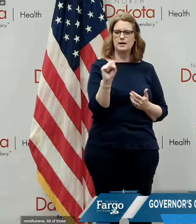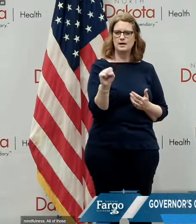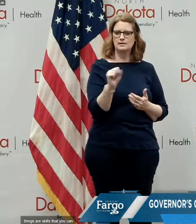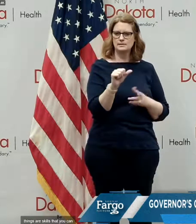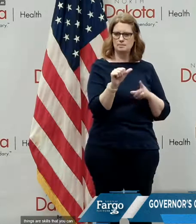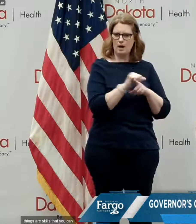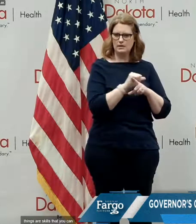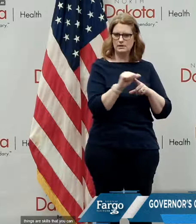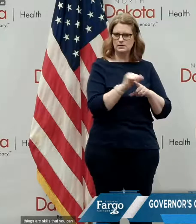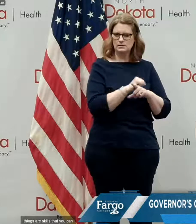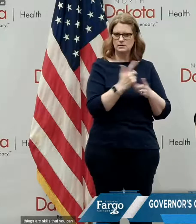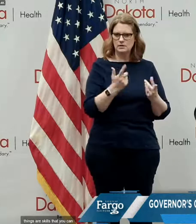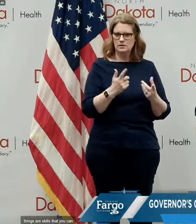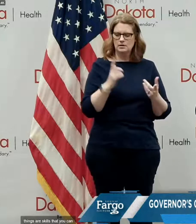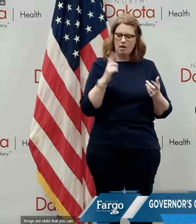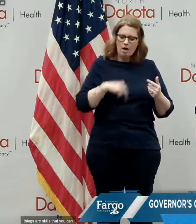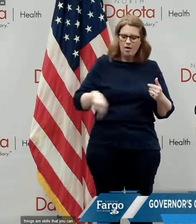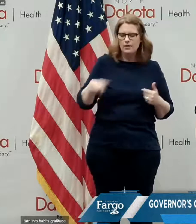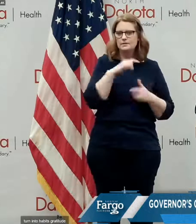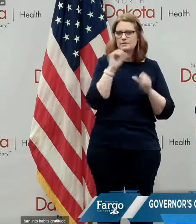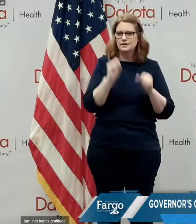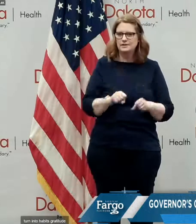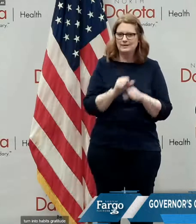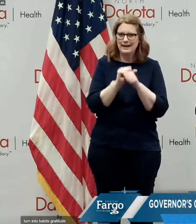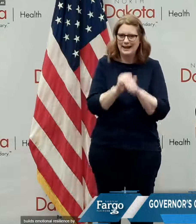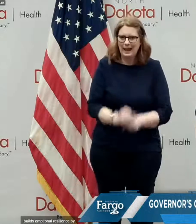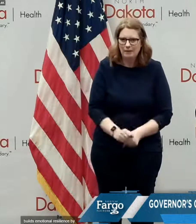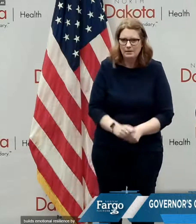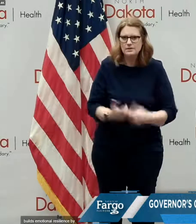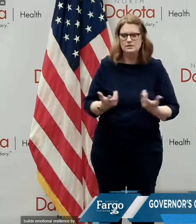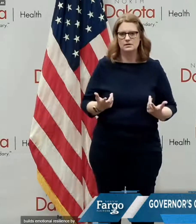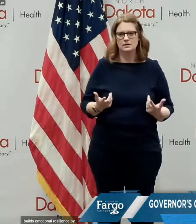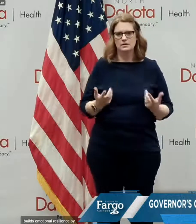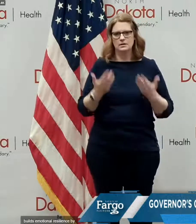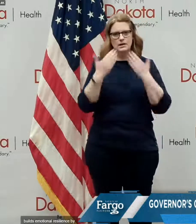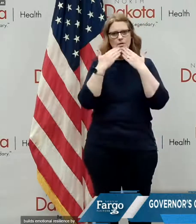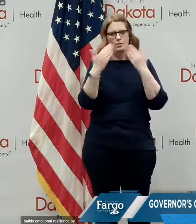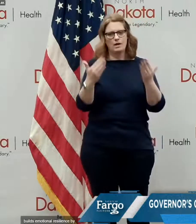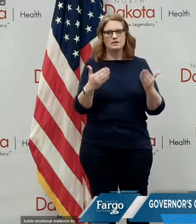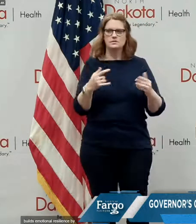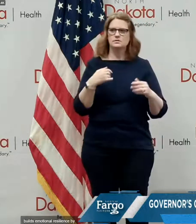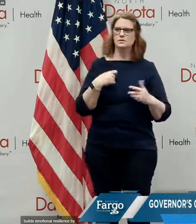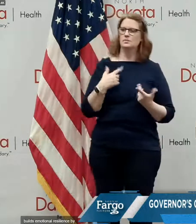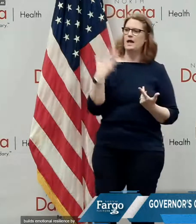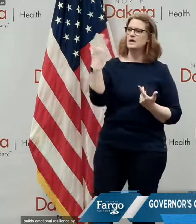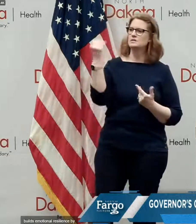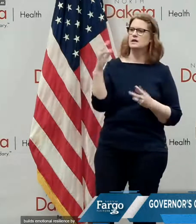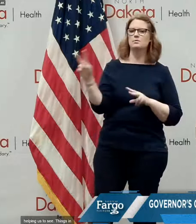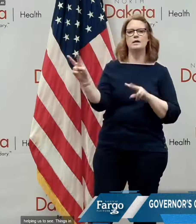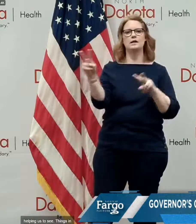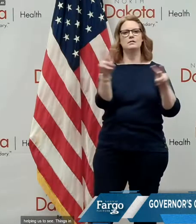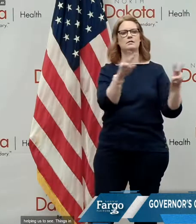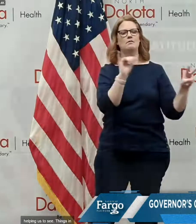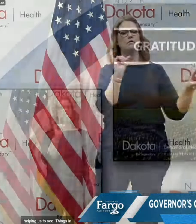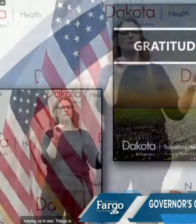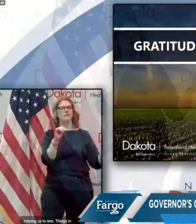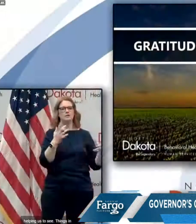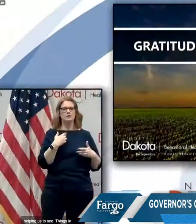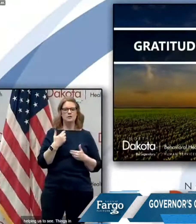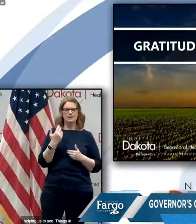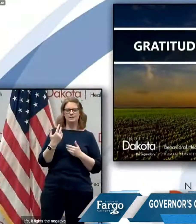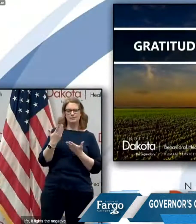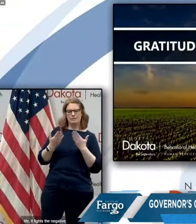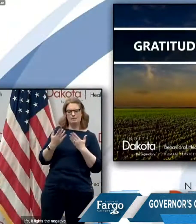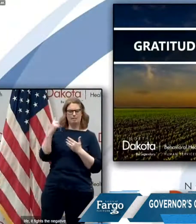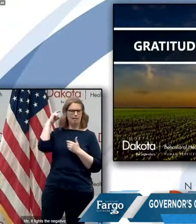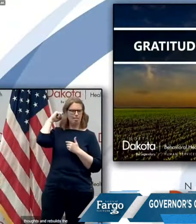habits. Gratitude builds emotional resilience by helping us see the positive things in life. It fights the negative thoughts and rebuilds the